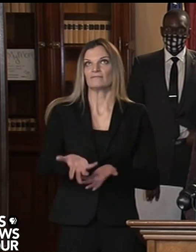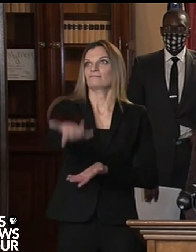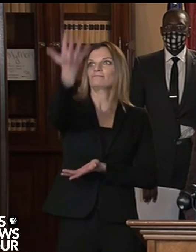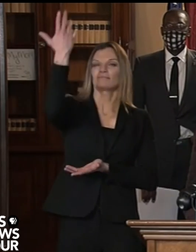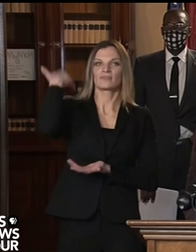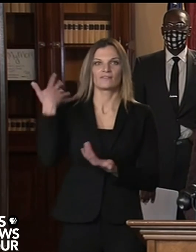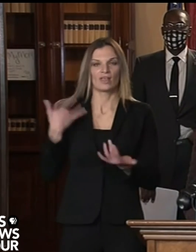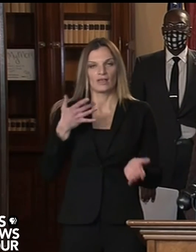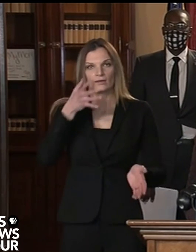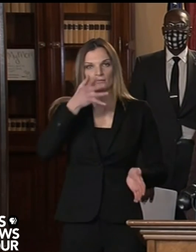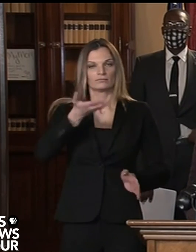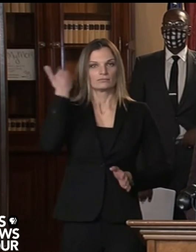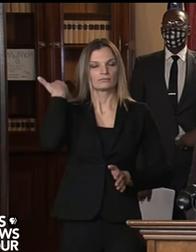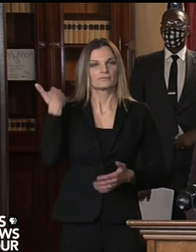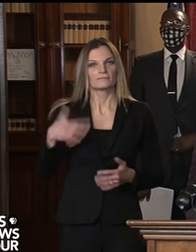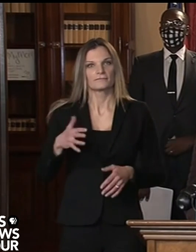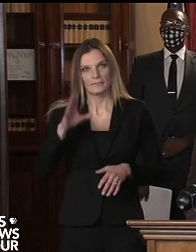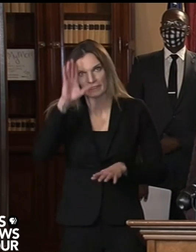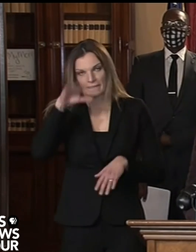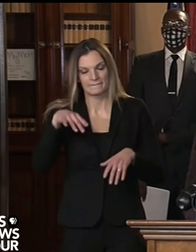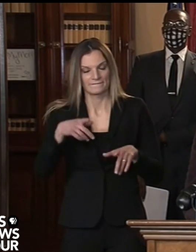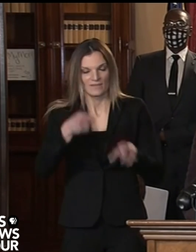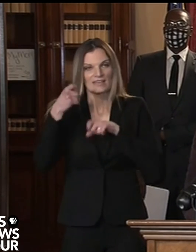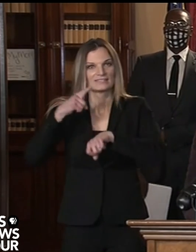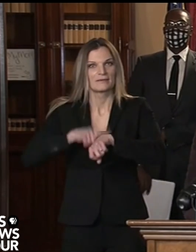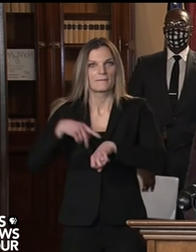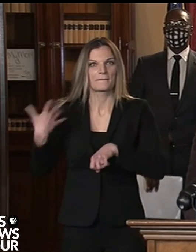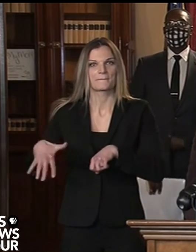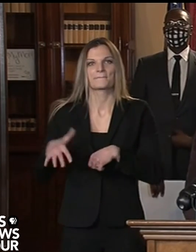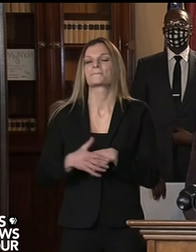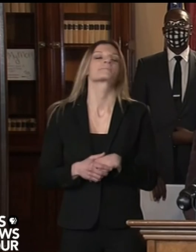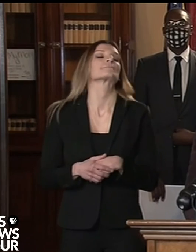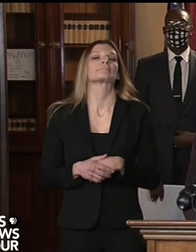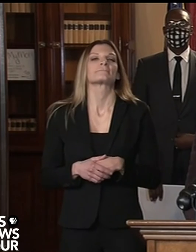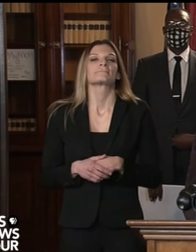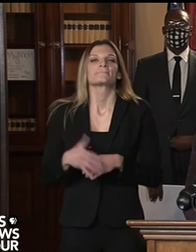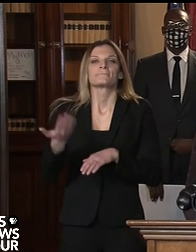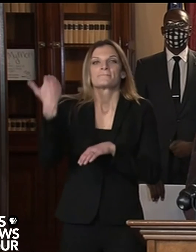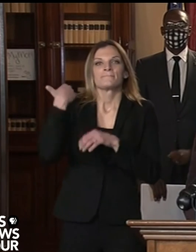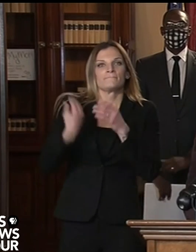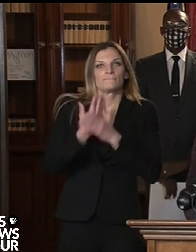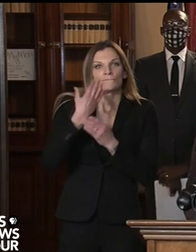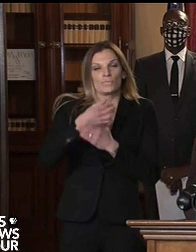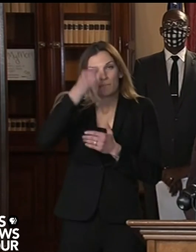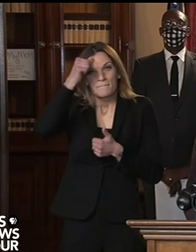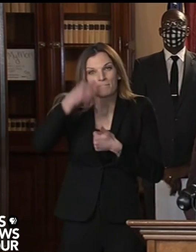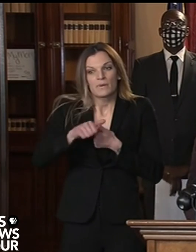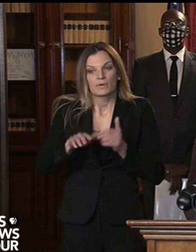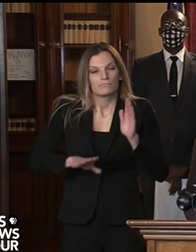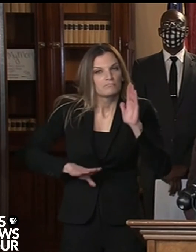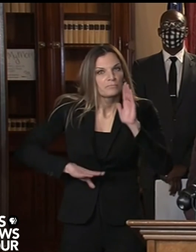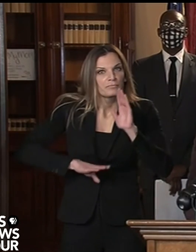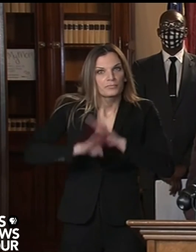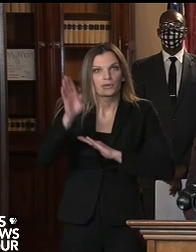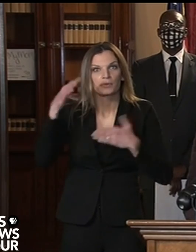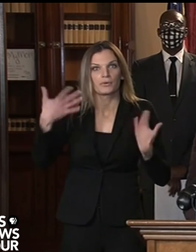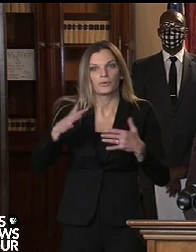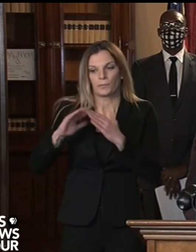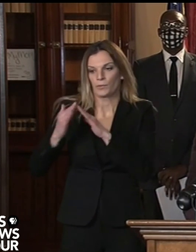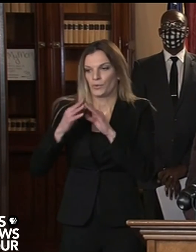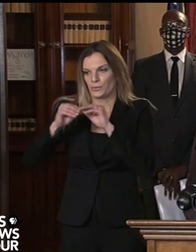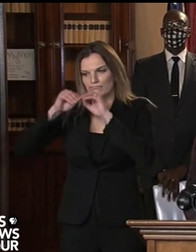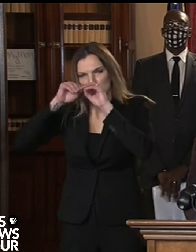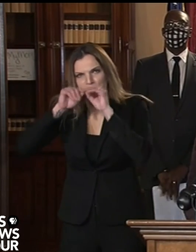know. For some, it seems like yesterday, for others. But we saw such exponential growth and community